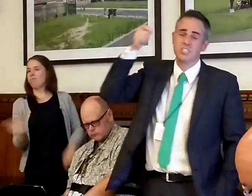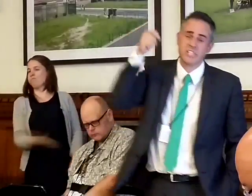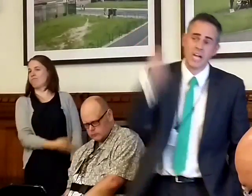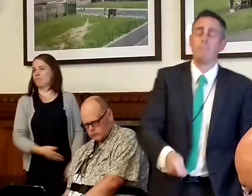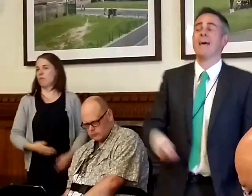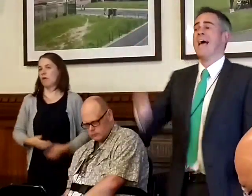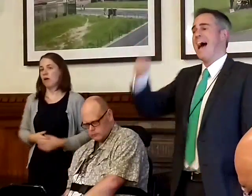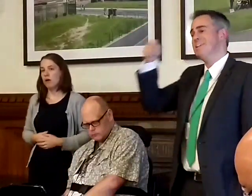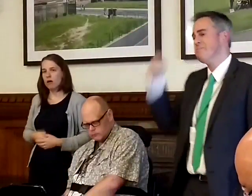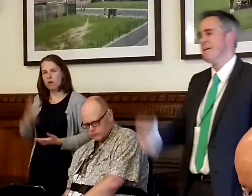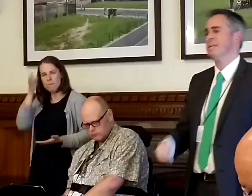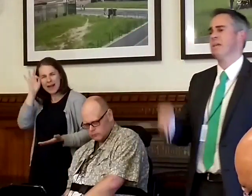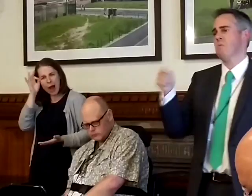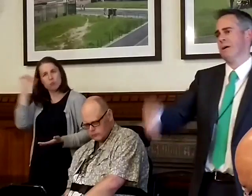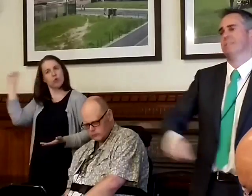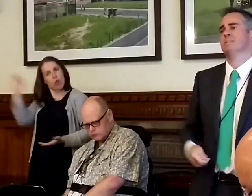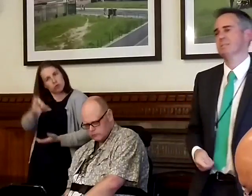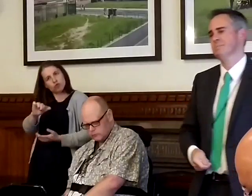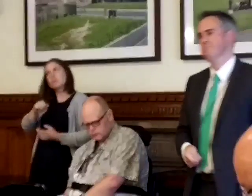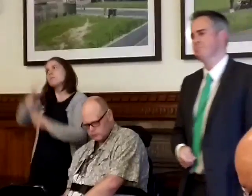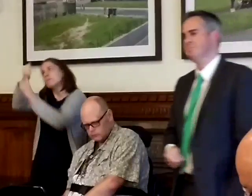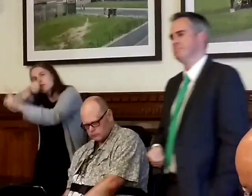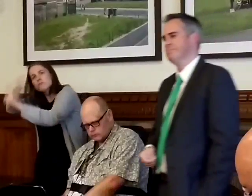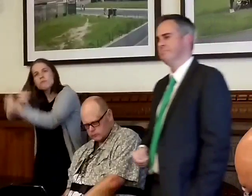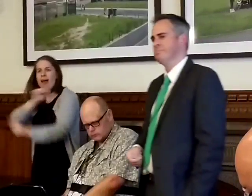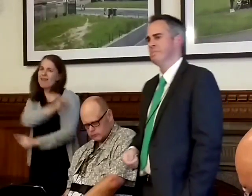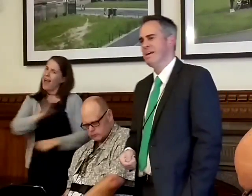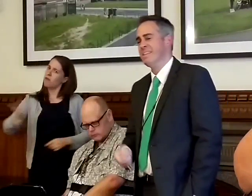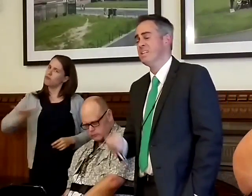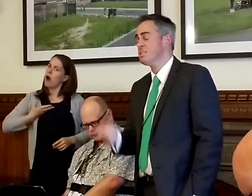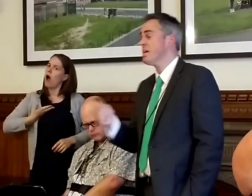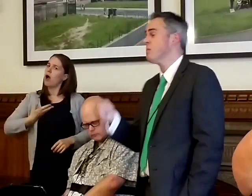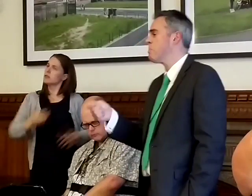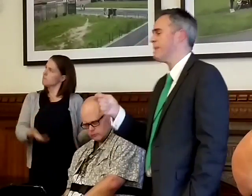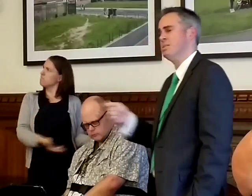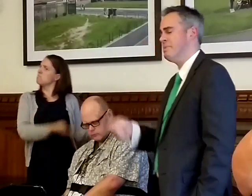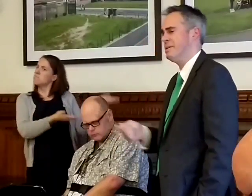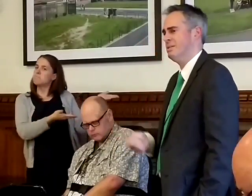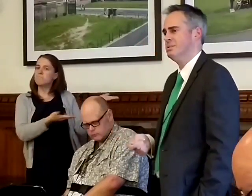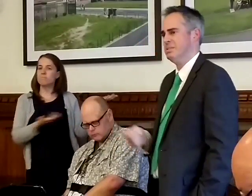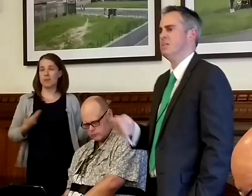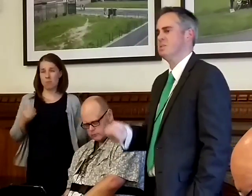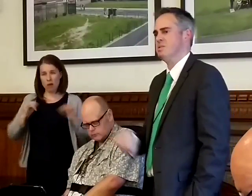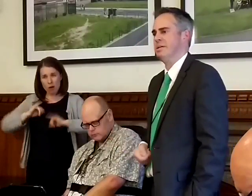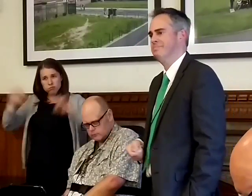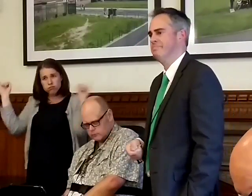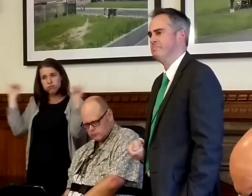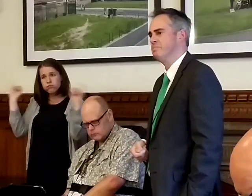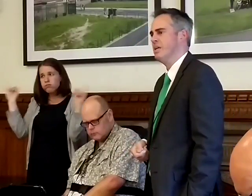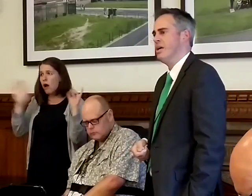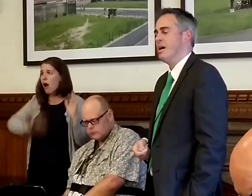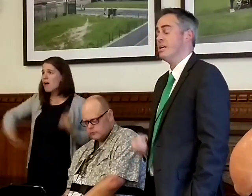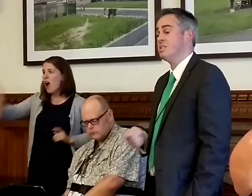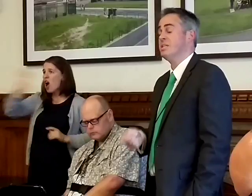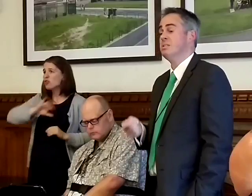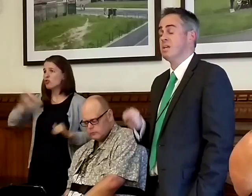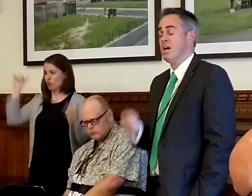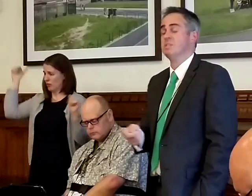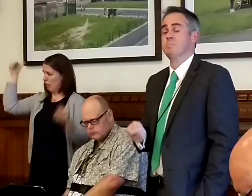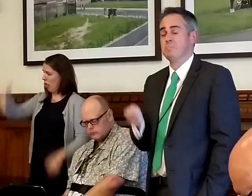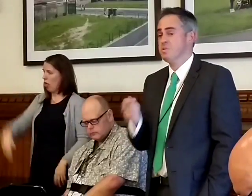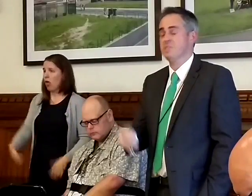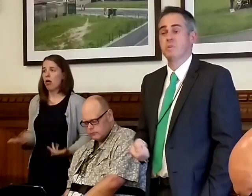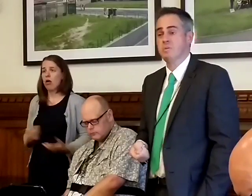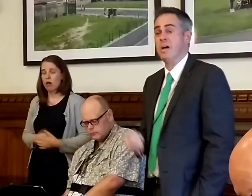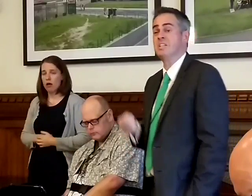authority that is supposed to stick up and defend their rights. That is a terrible place to be in the country. And I see